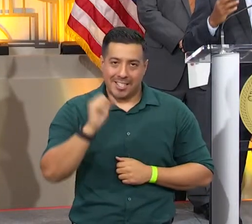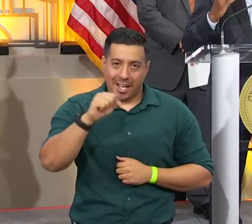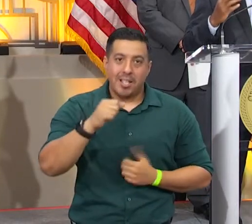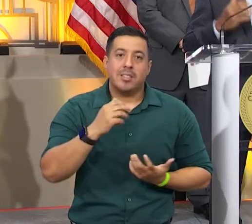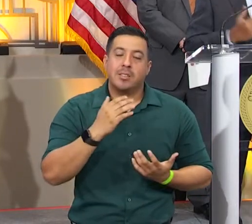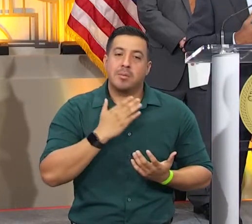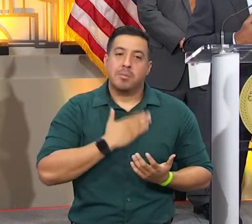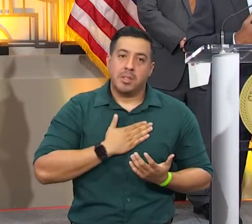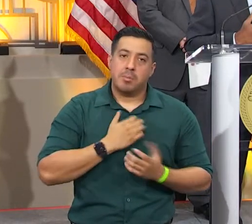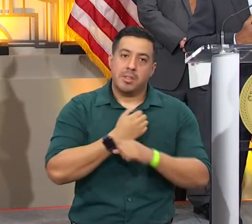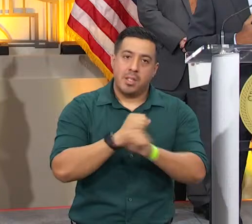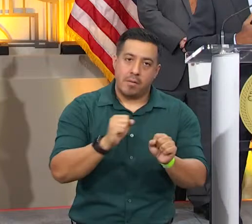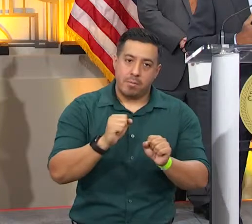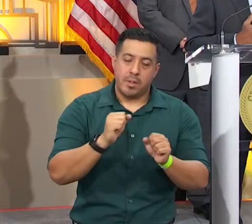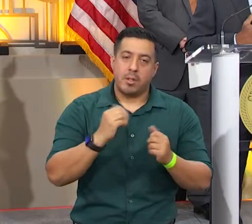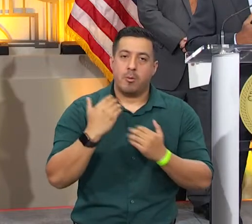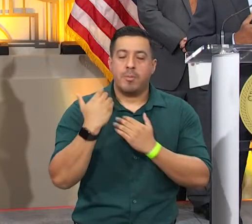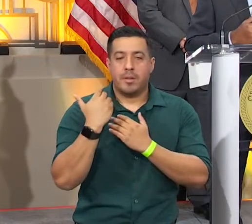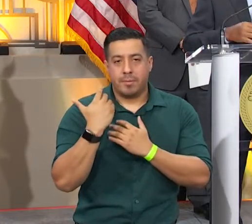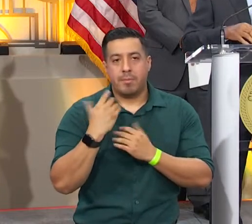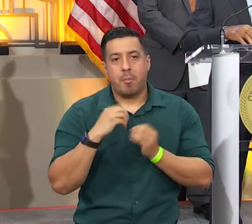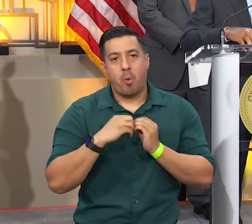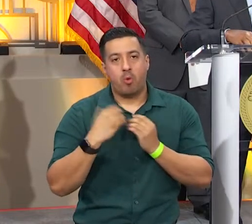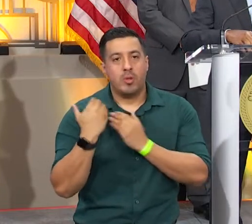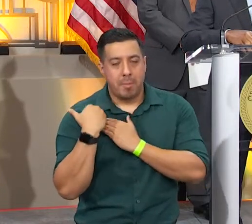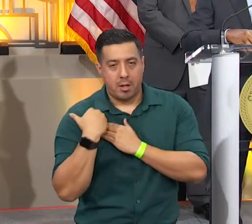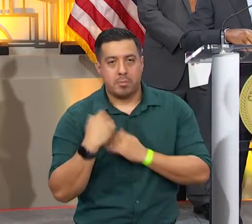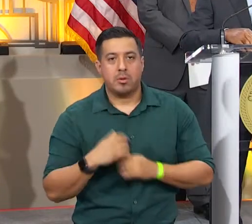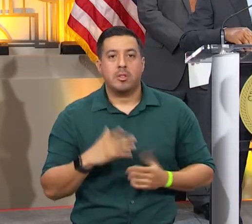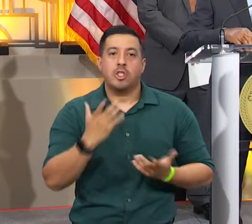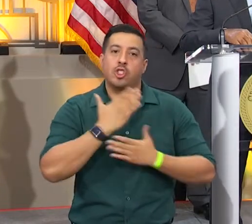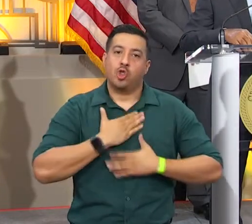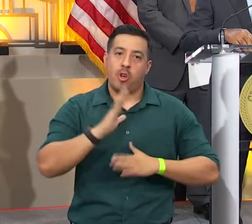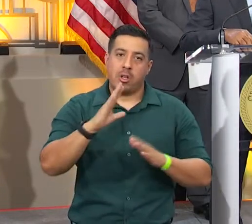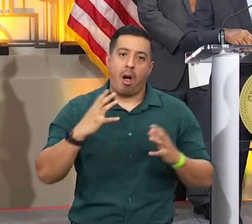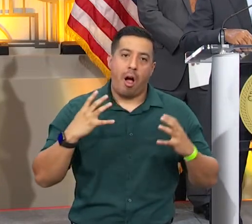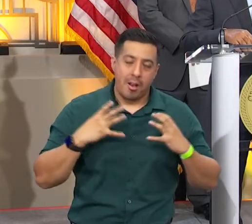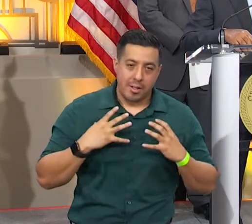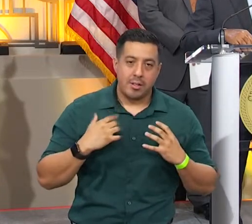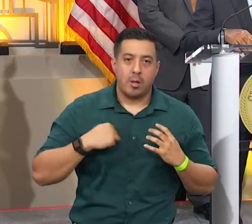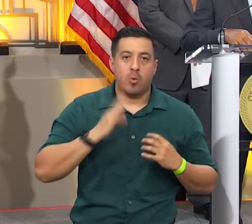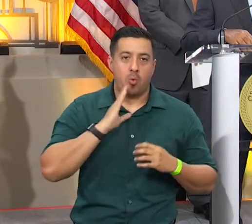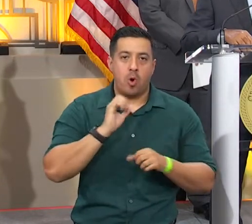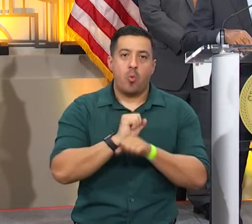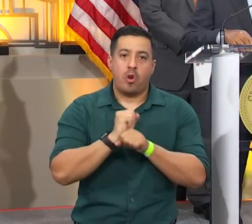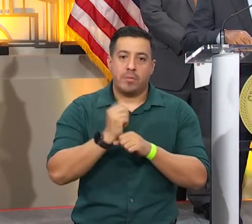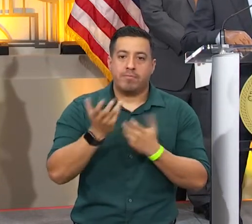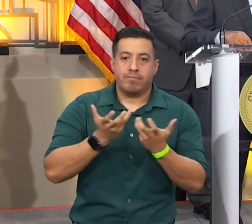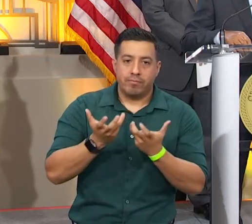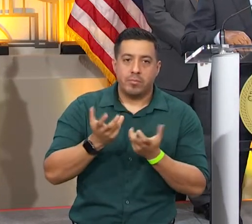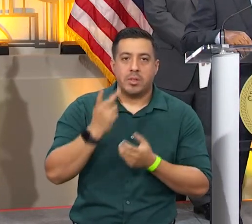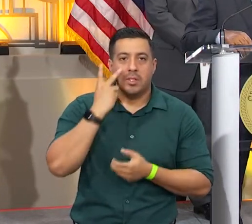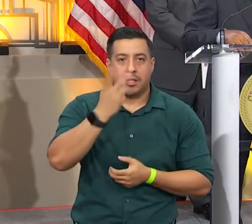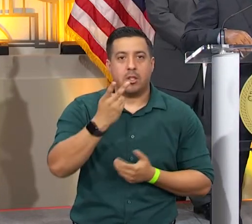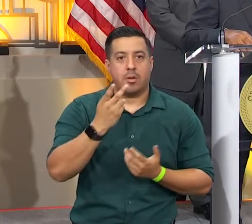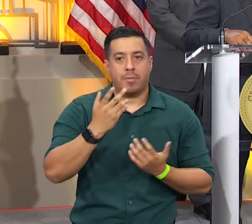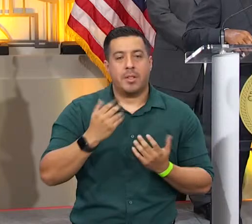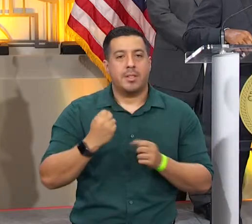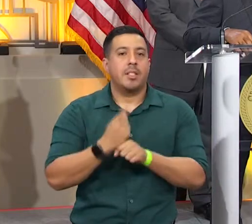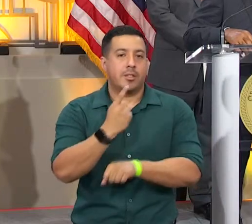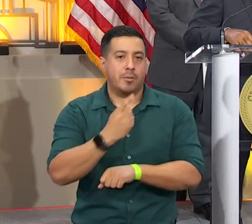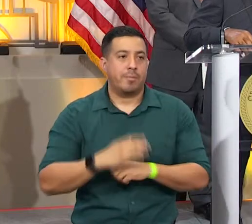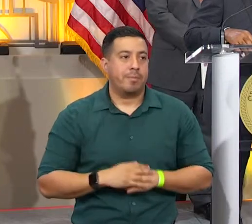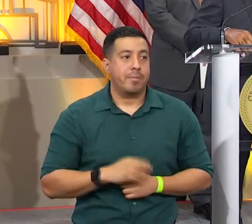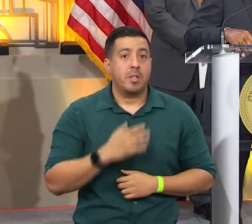be safe and be responsible. Having said that, enjoy your holidays, and then we'll work together to see you on the other side of the year.